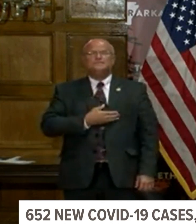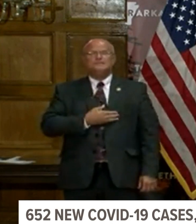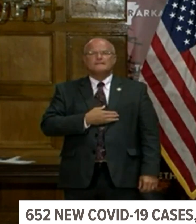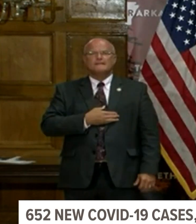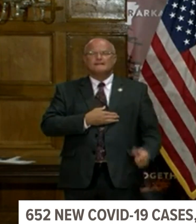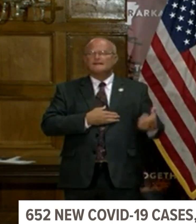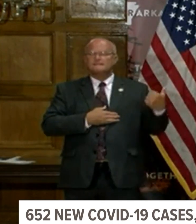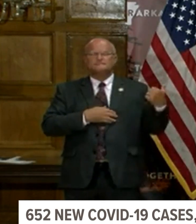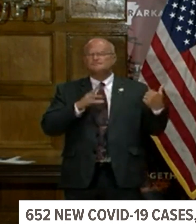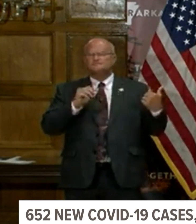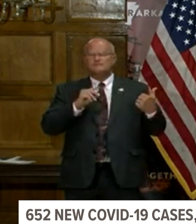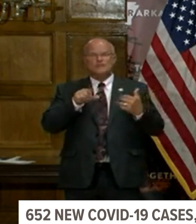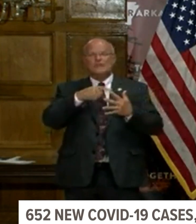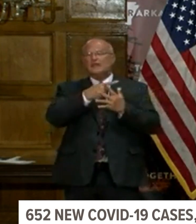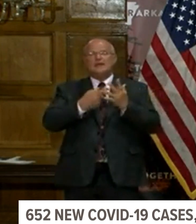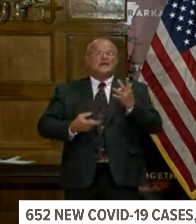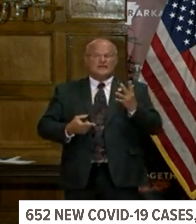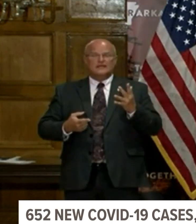No, this is